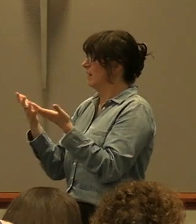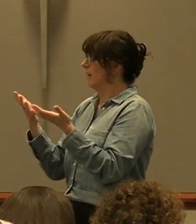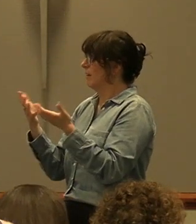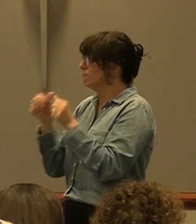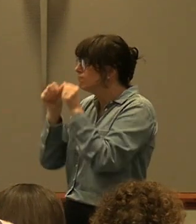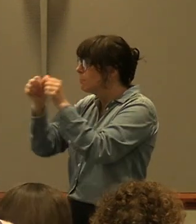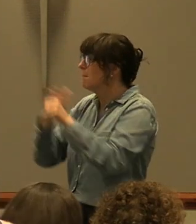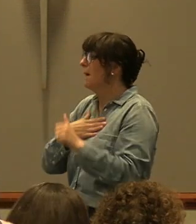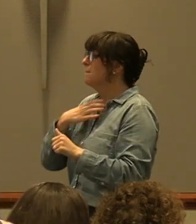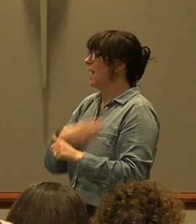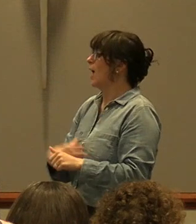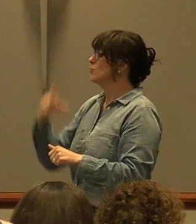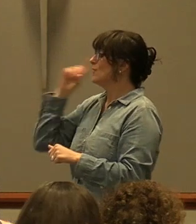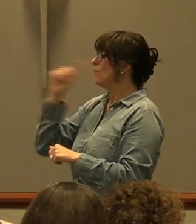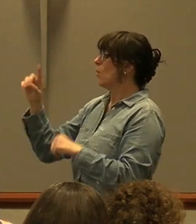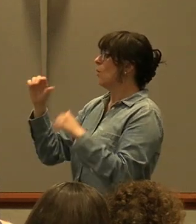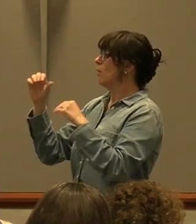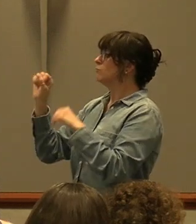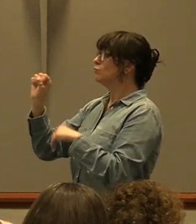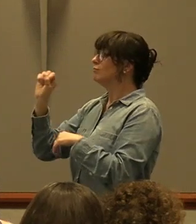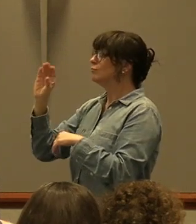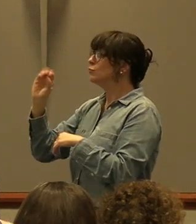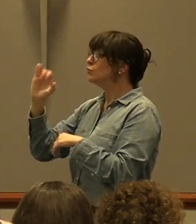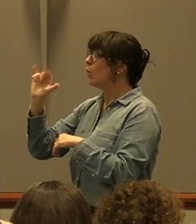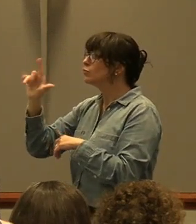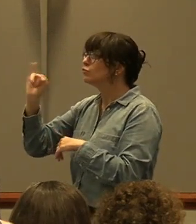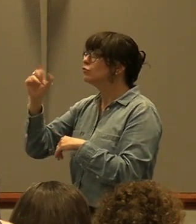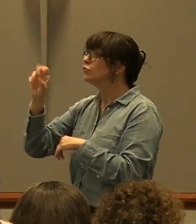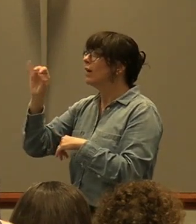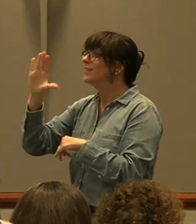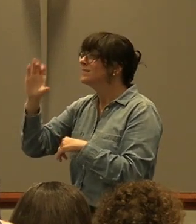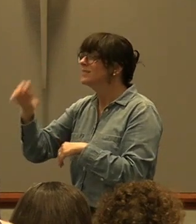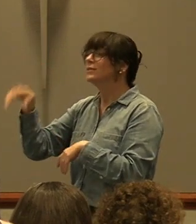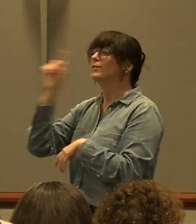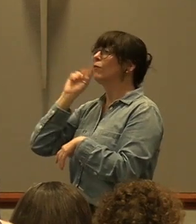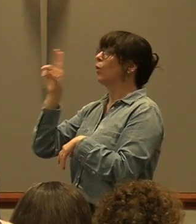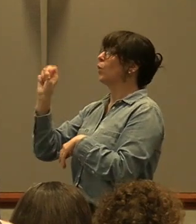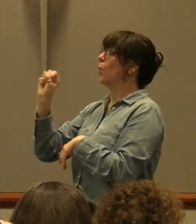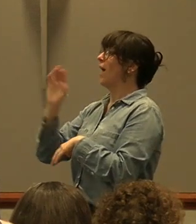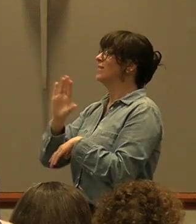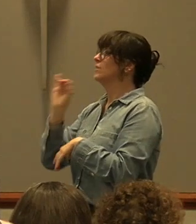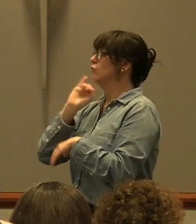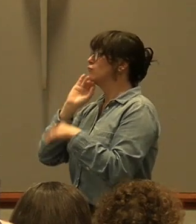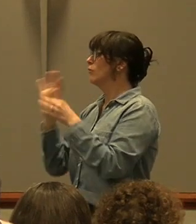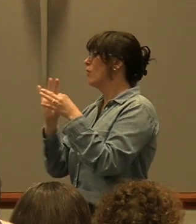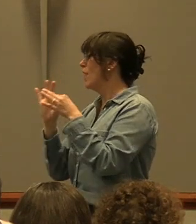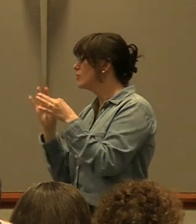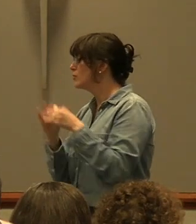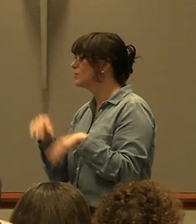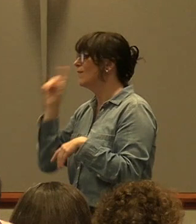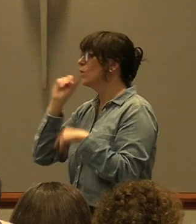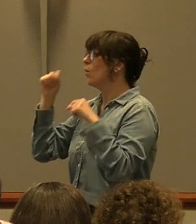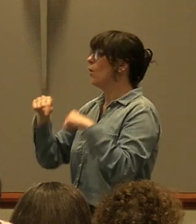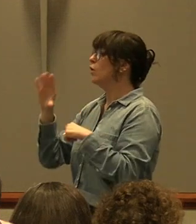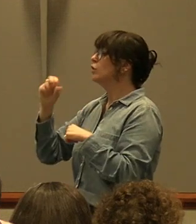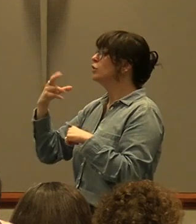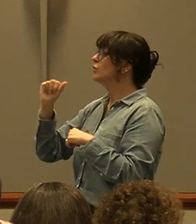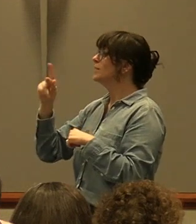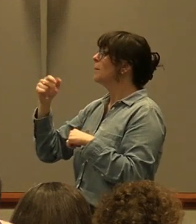passions I have for social justice, for the U.S.-Israel relations, for the Chesapeake